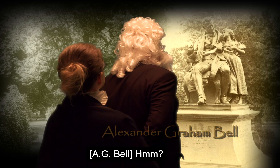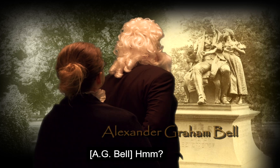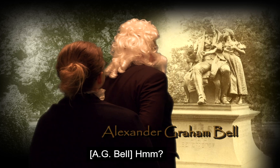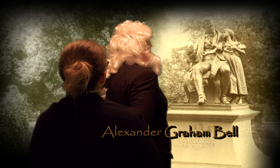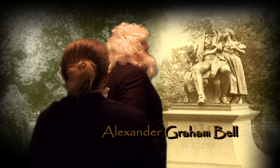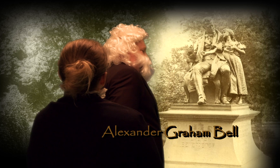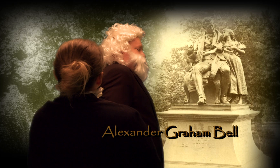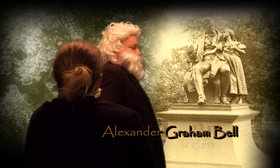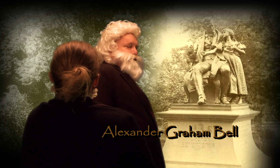Hmm?